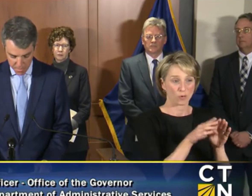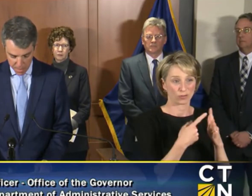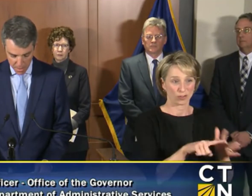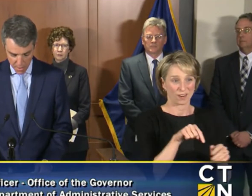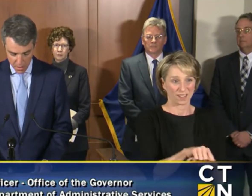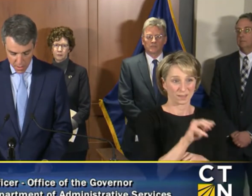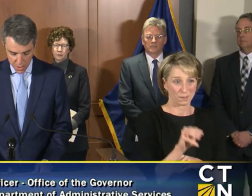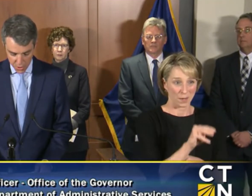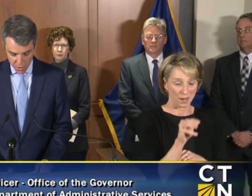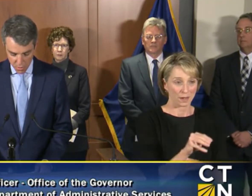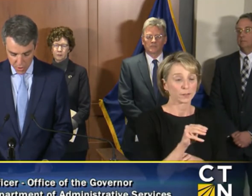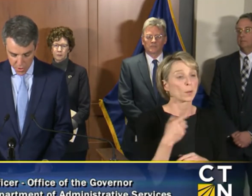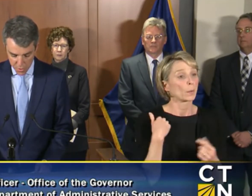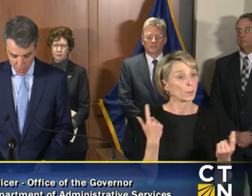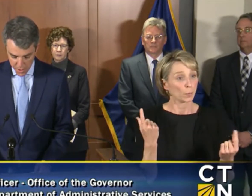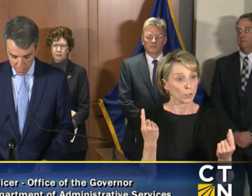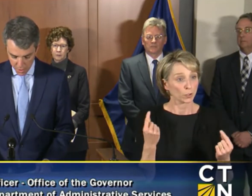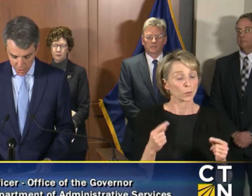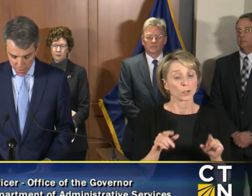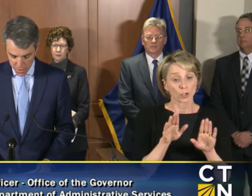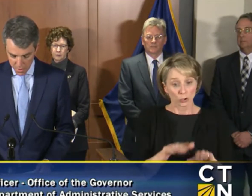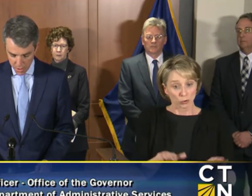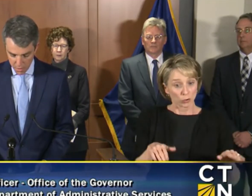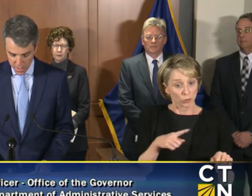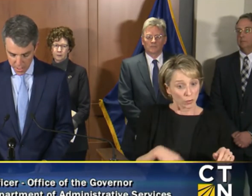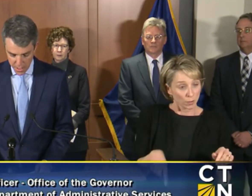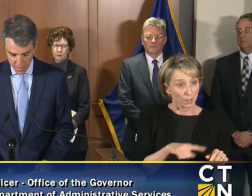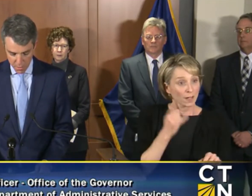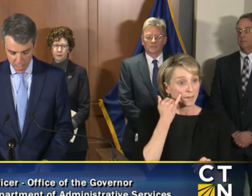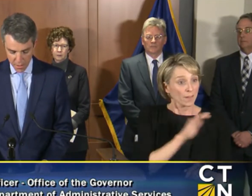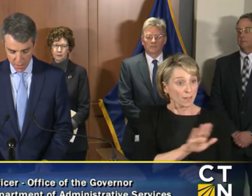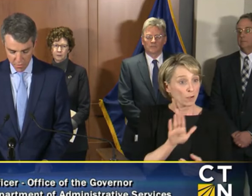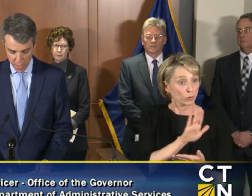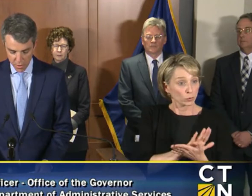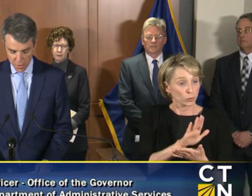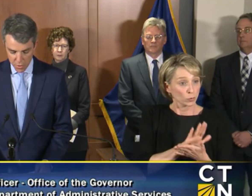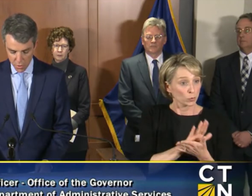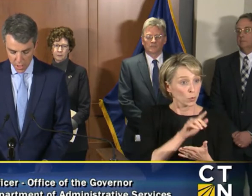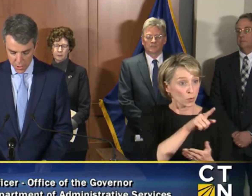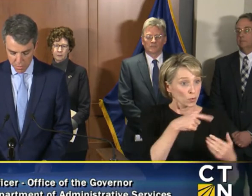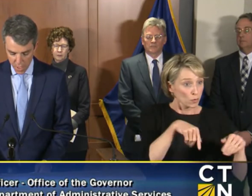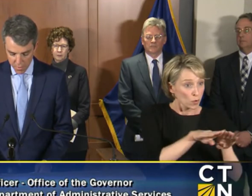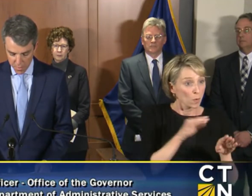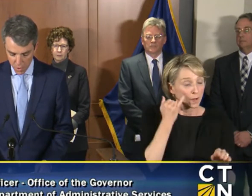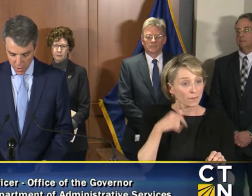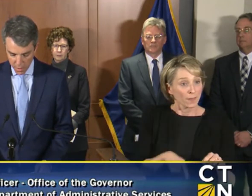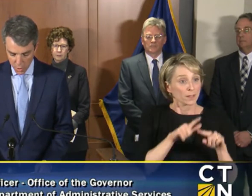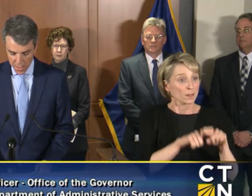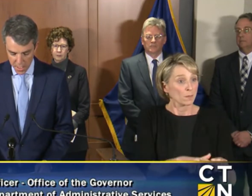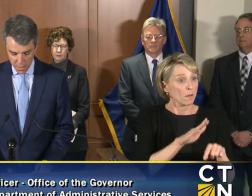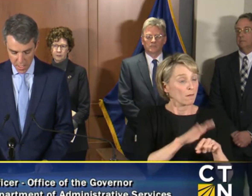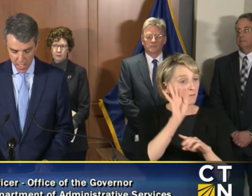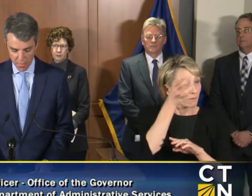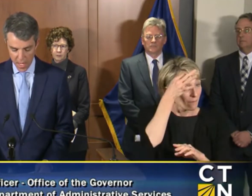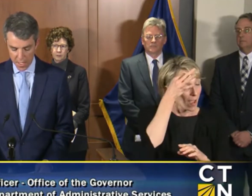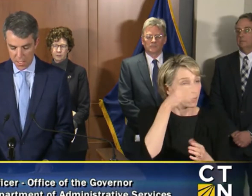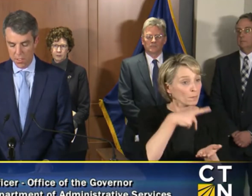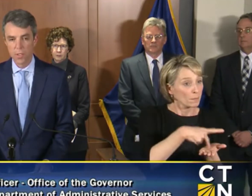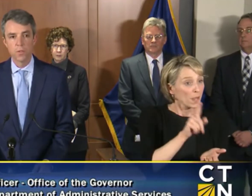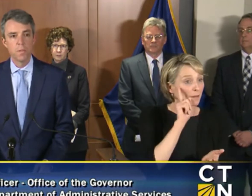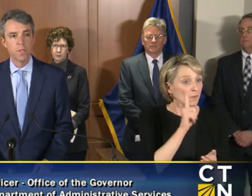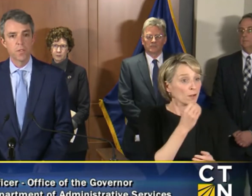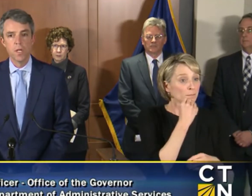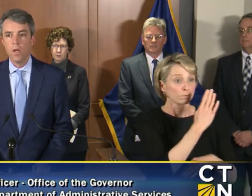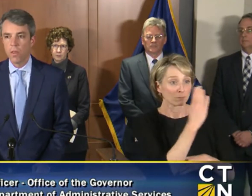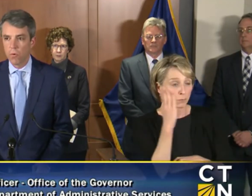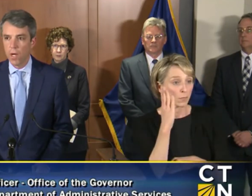Monday. Children enrolled in schools that have closed due to COVID-19 who depend on the federal school lunch and breakfast program will continue to have access to